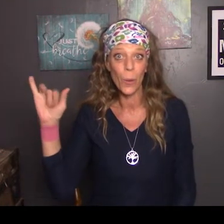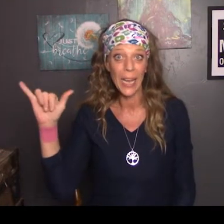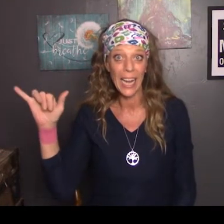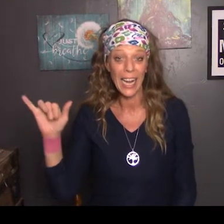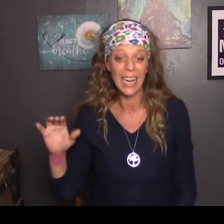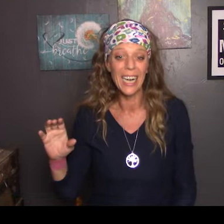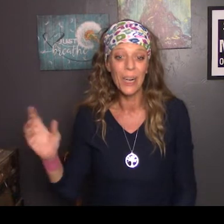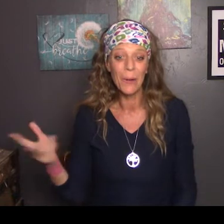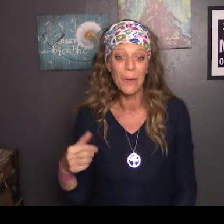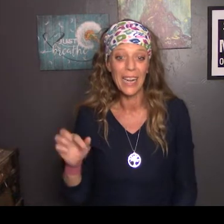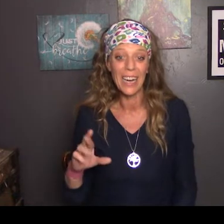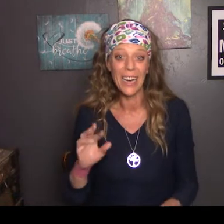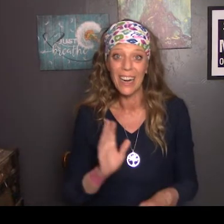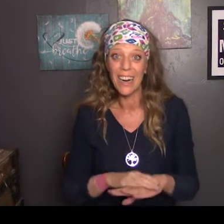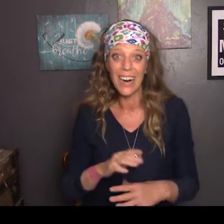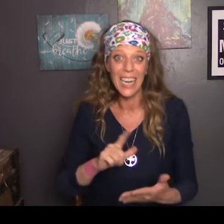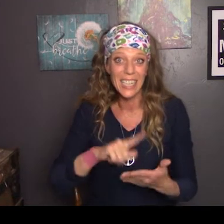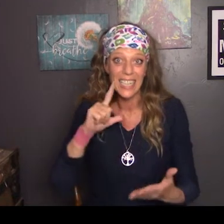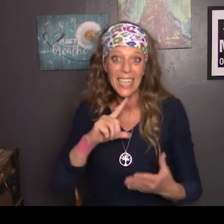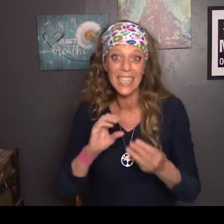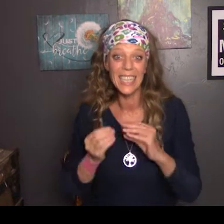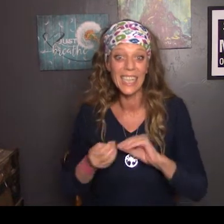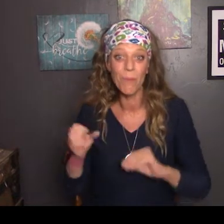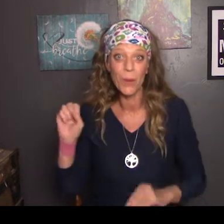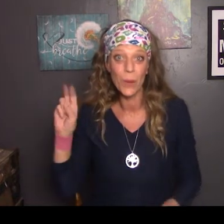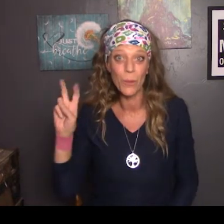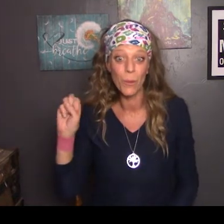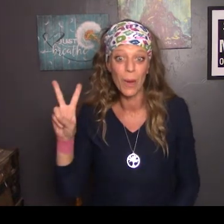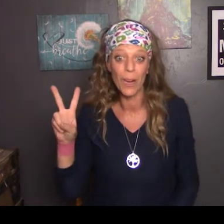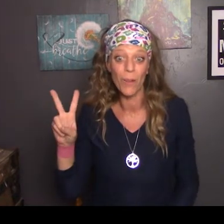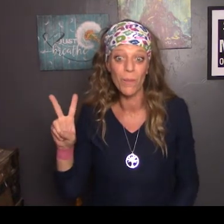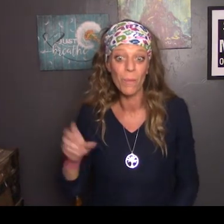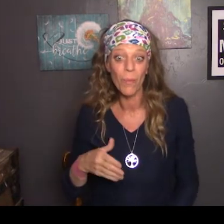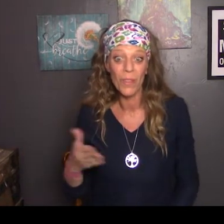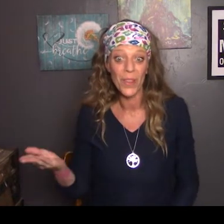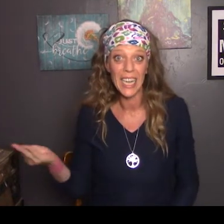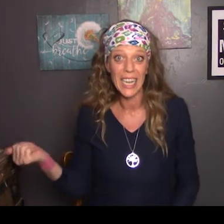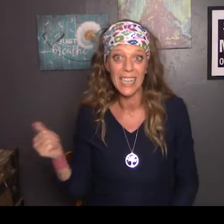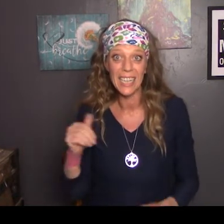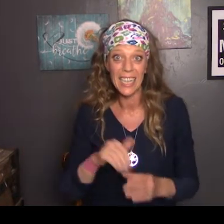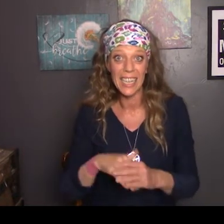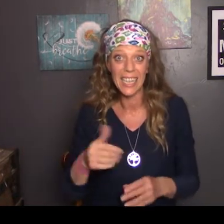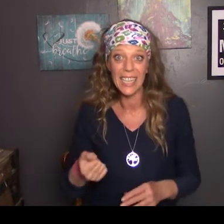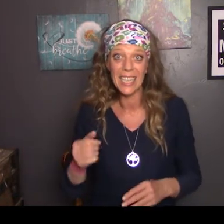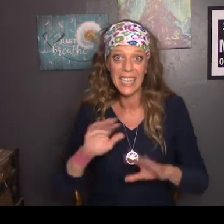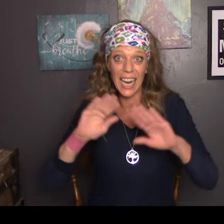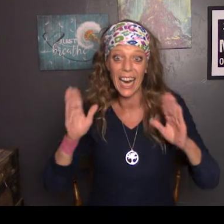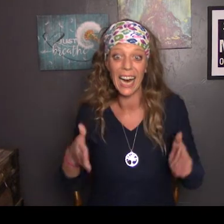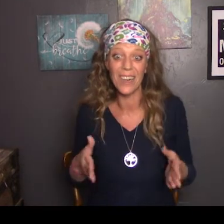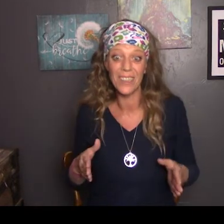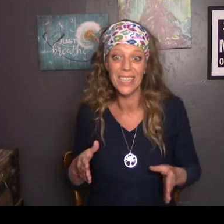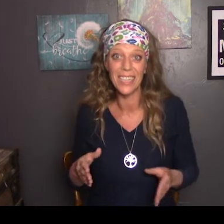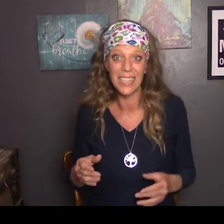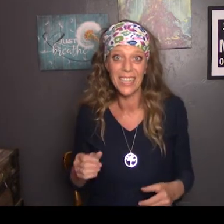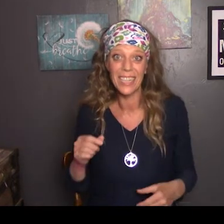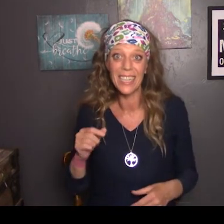dokie. We are on lesson number 12, things in the house.